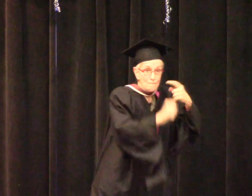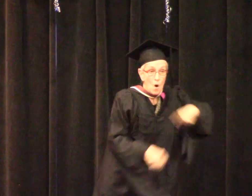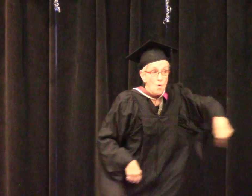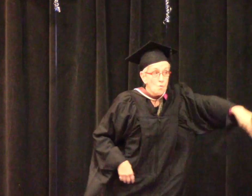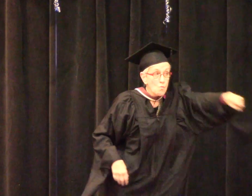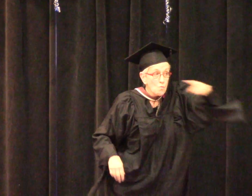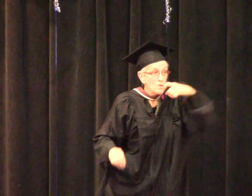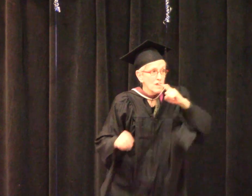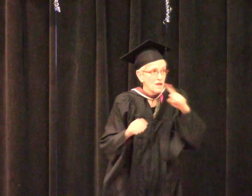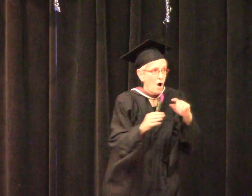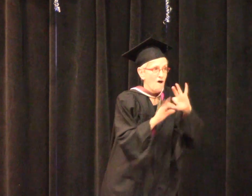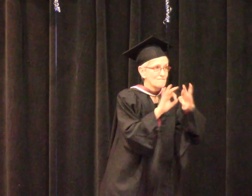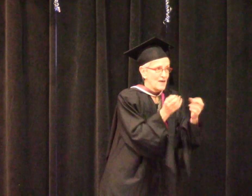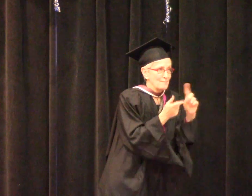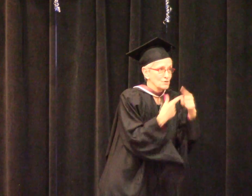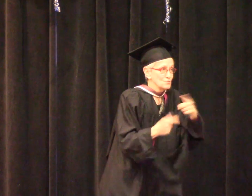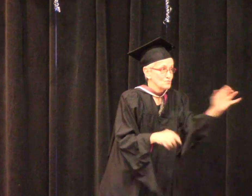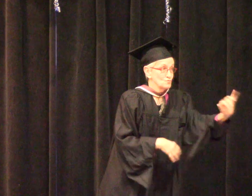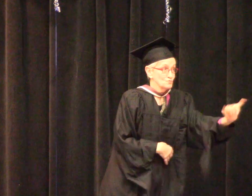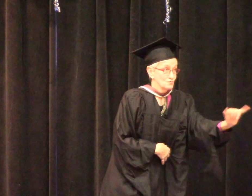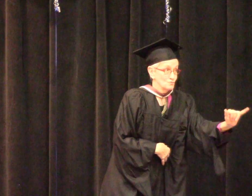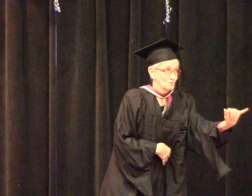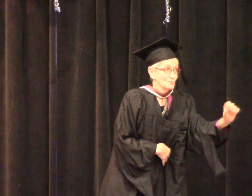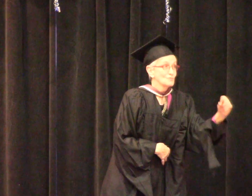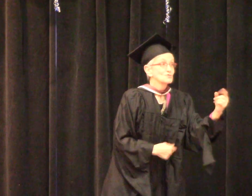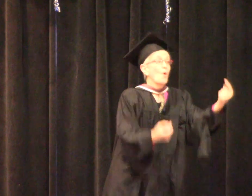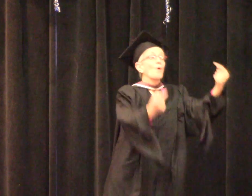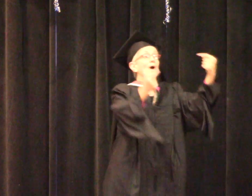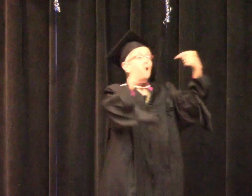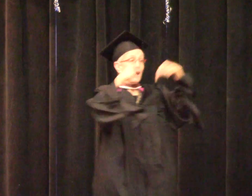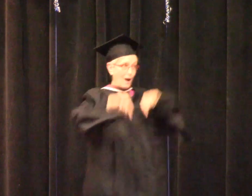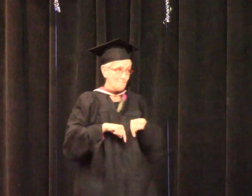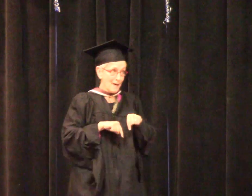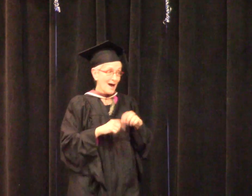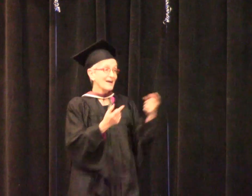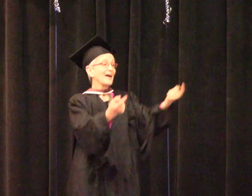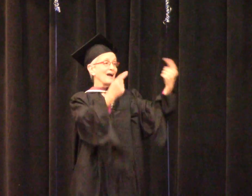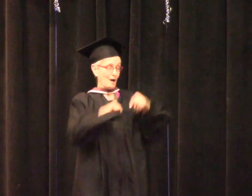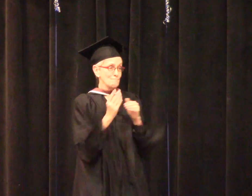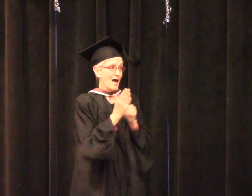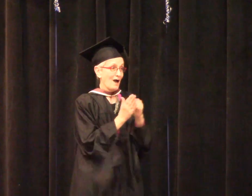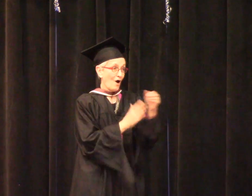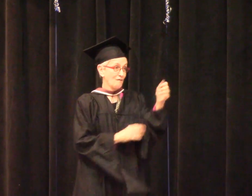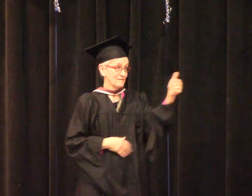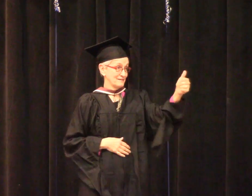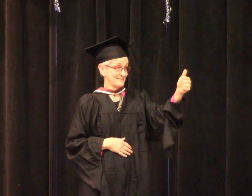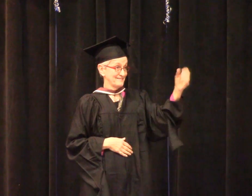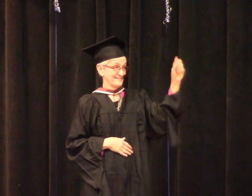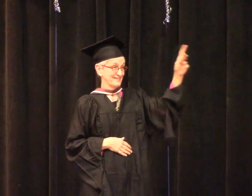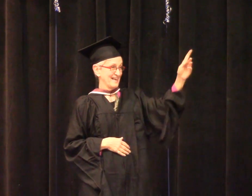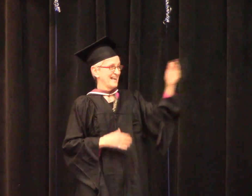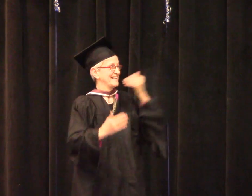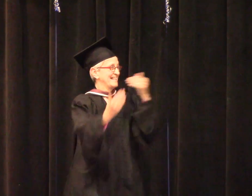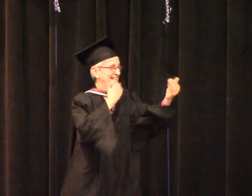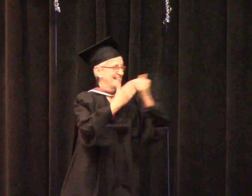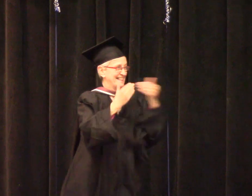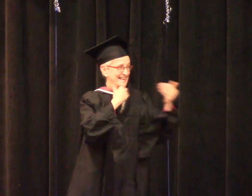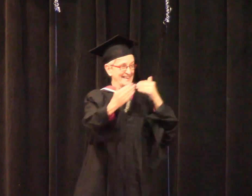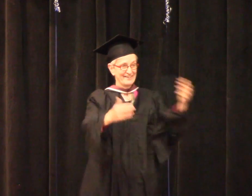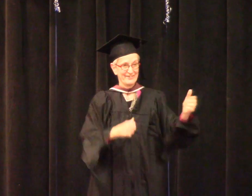say congratulations and best of luck. And remember, we are still your family, so please come back often.